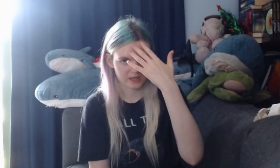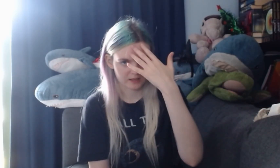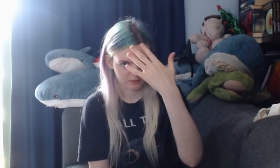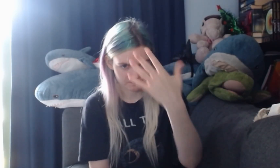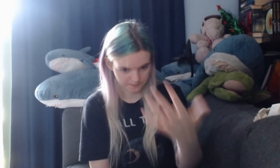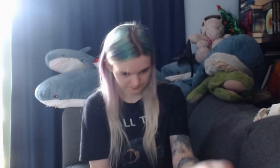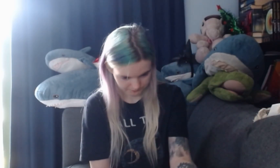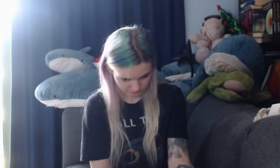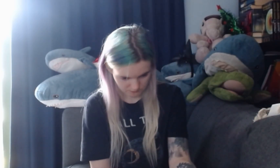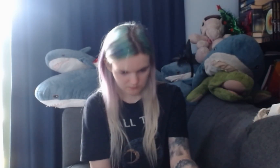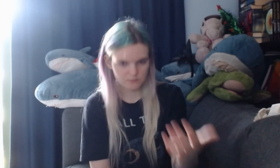hand.